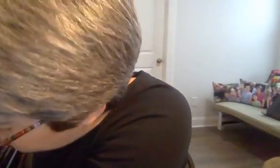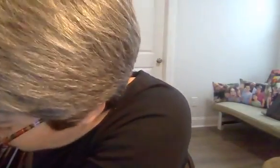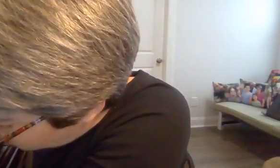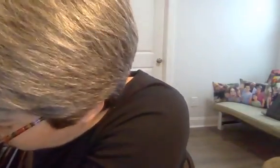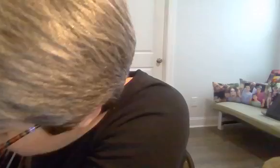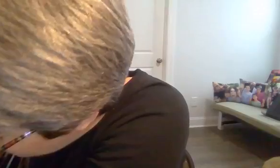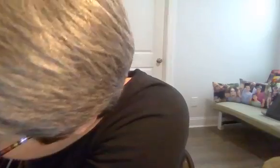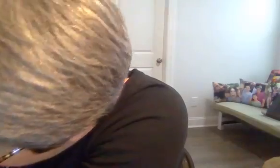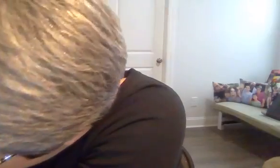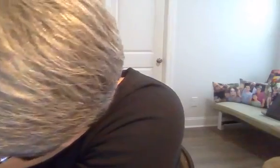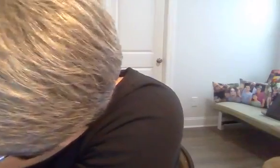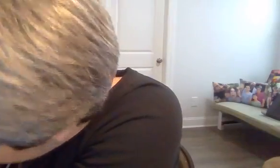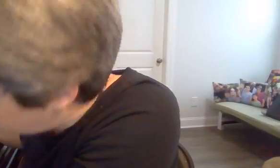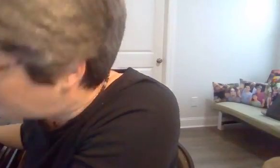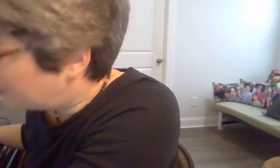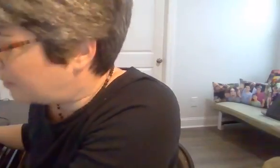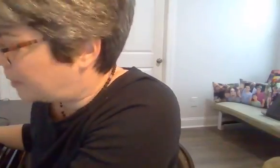Sorry, everybody, pushing it in the wrong place.